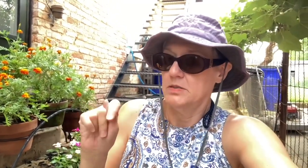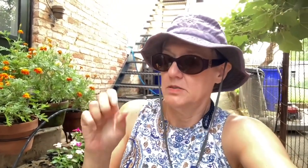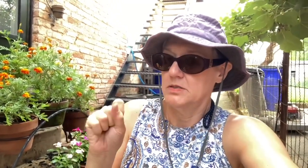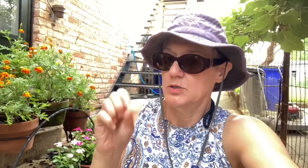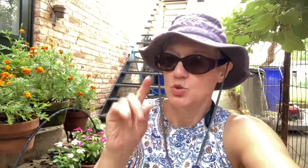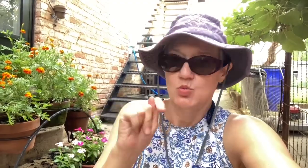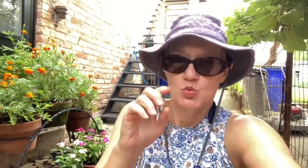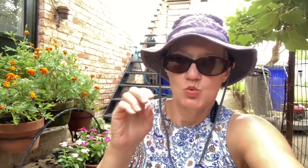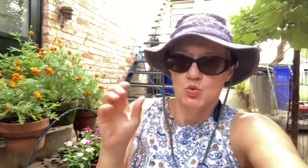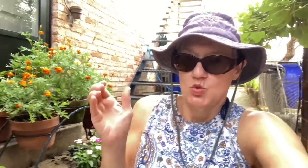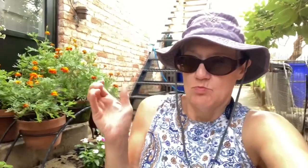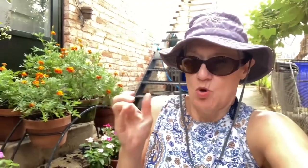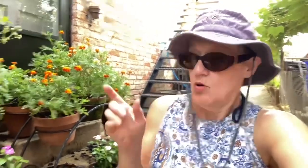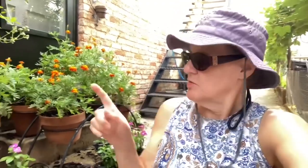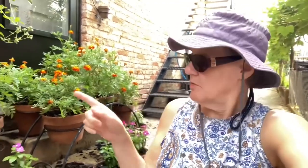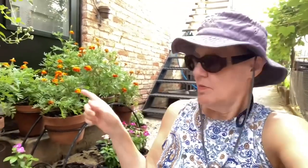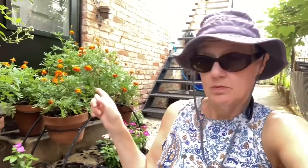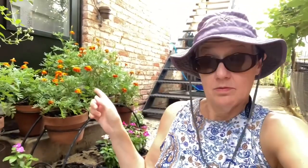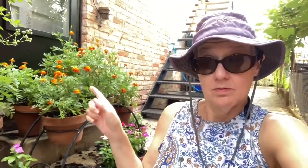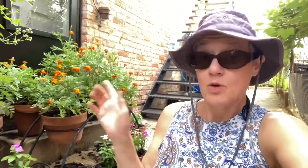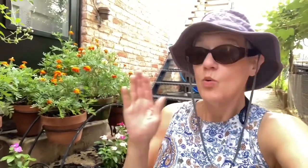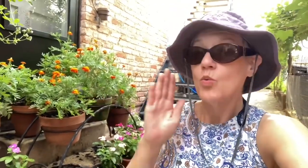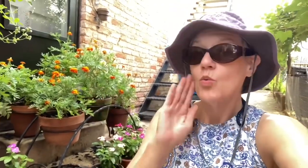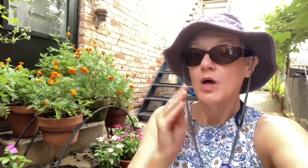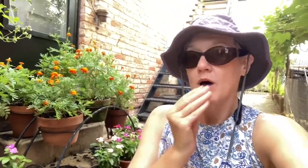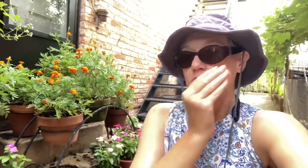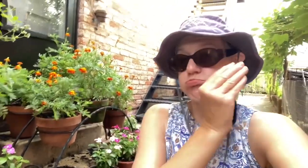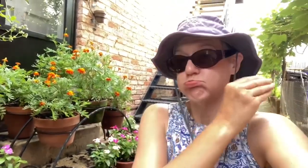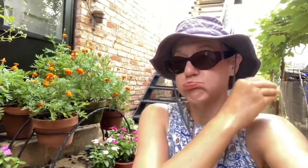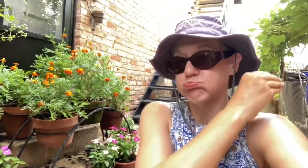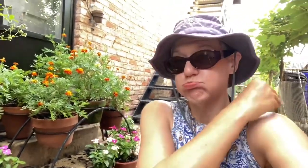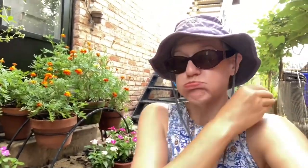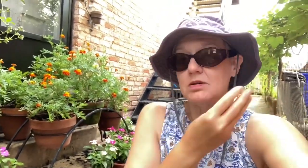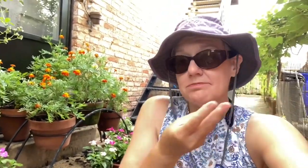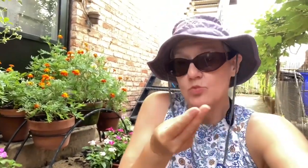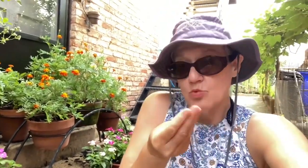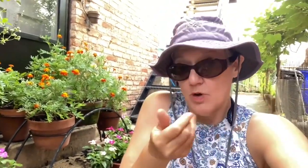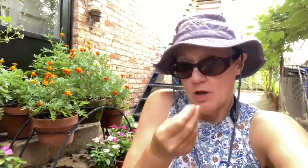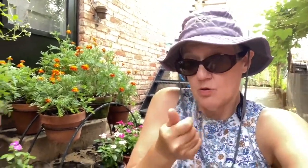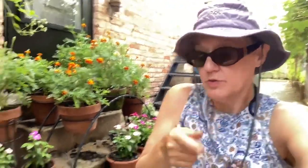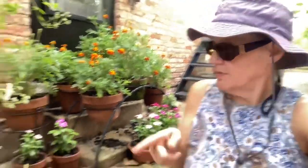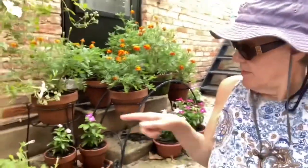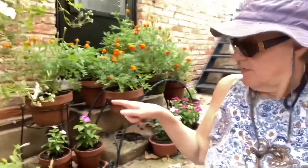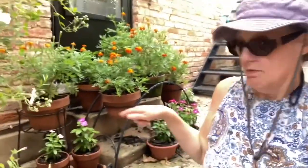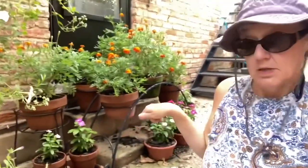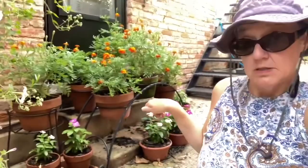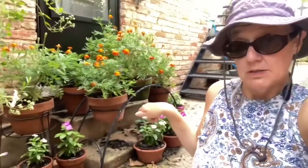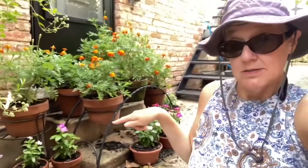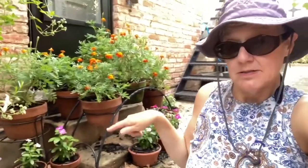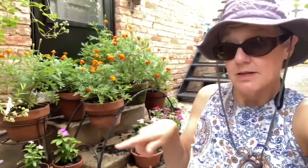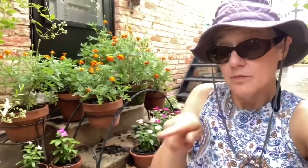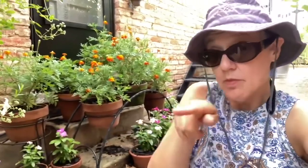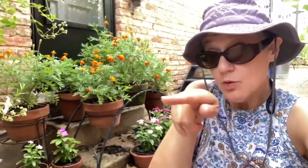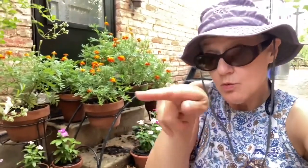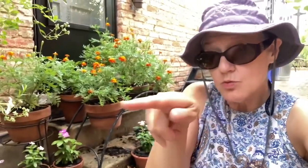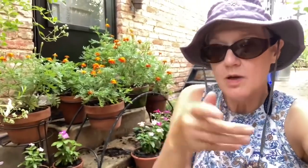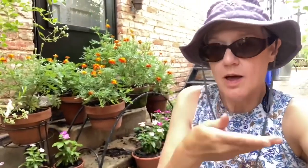the in-ground garden. Then I'm going to take all of these Madagascar periwinkles down to the memorial